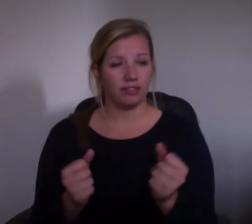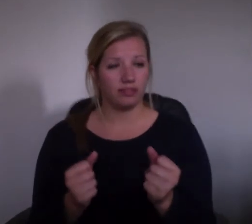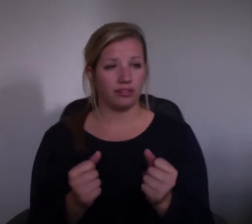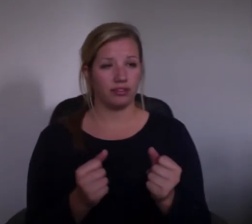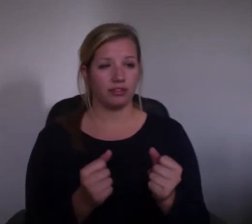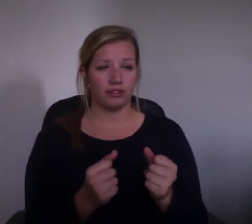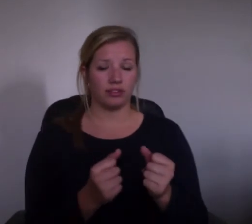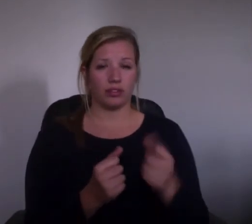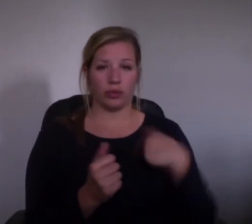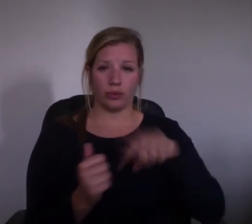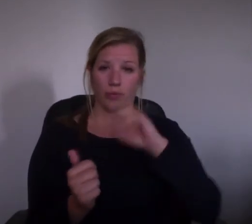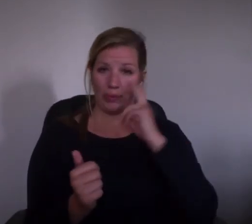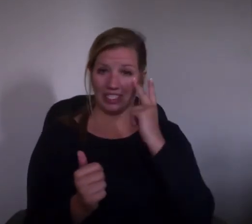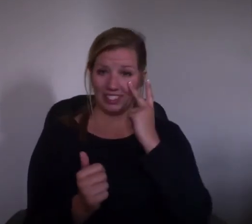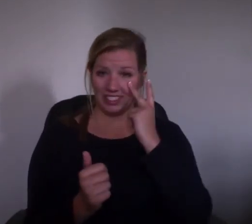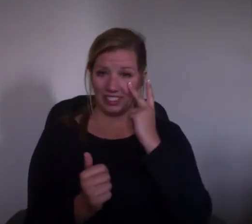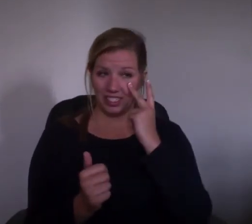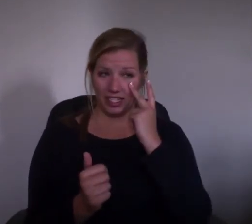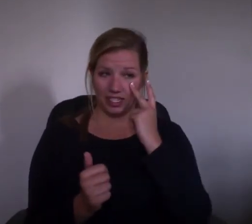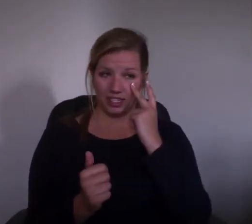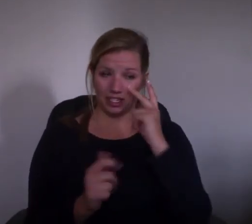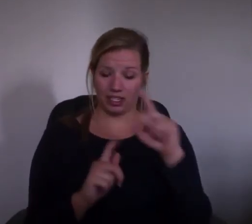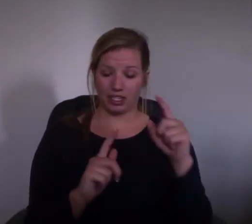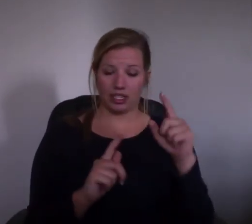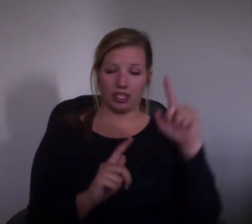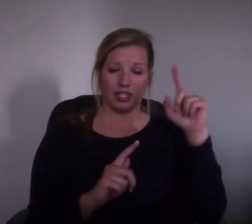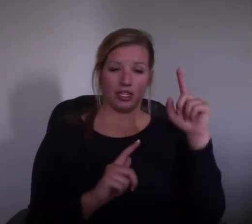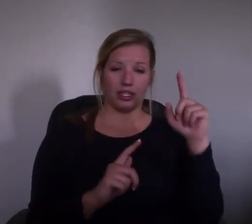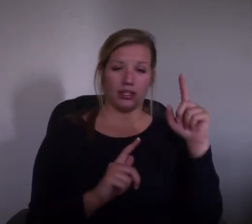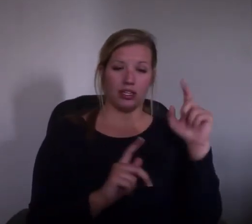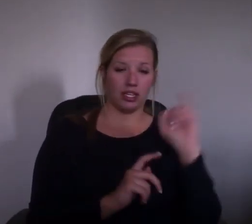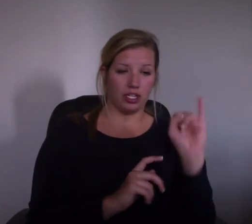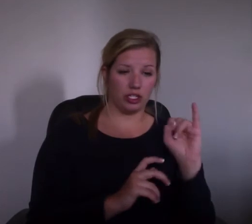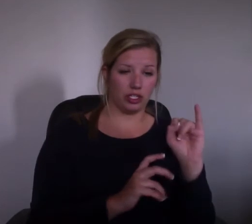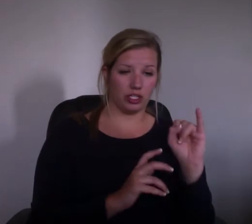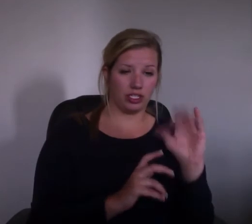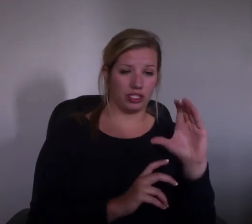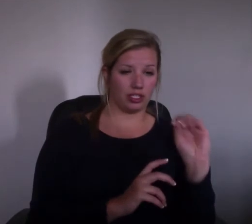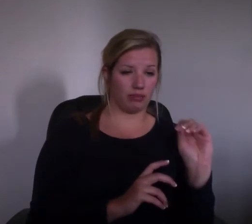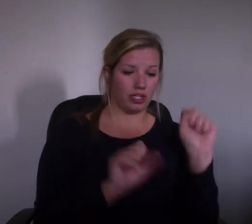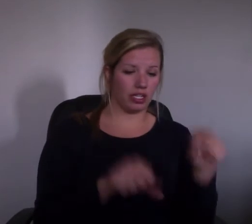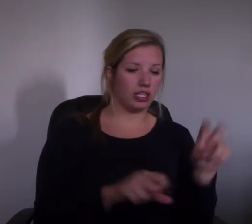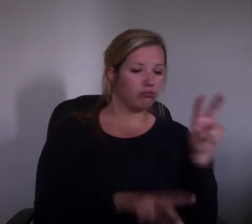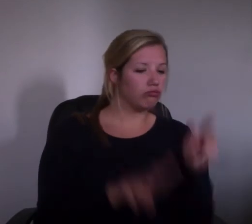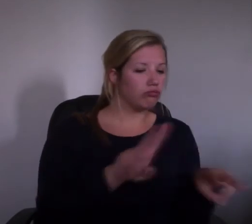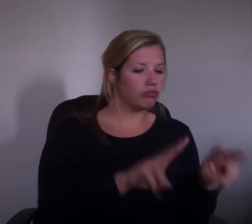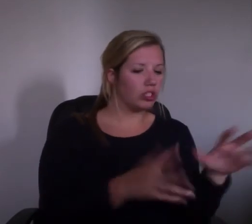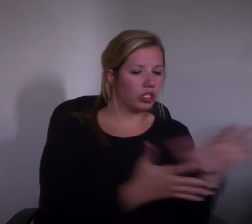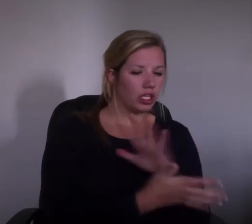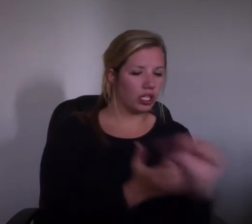the insurance companies will come in, assess the damage, and begin writing checks so that homeowners can begin recovery almost